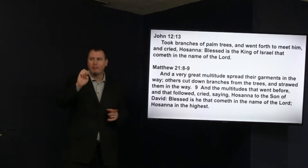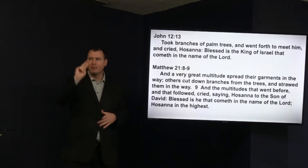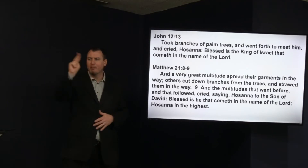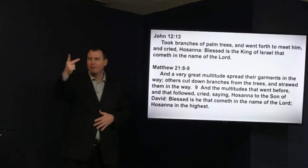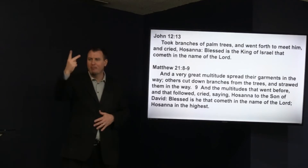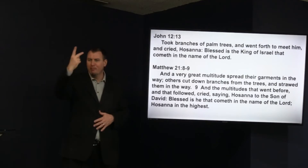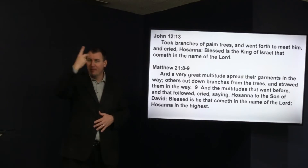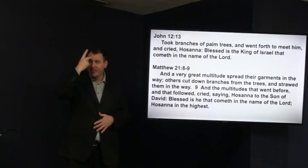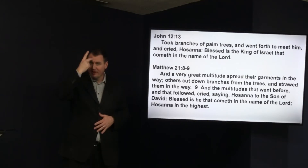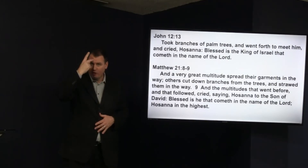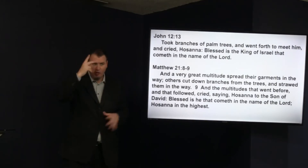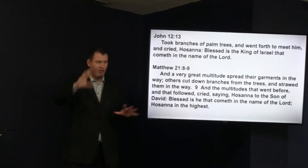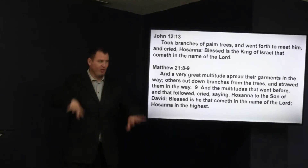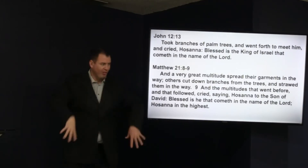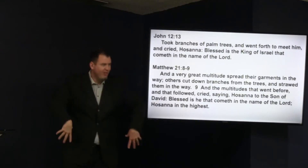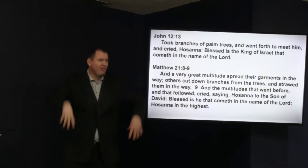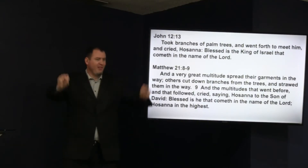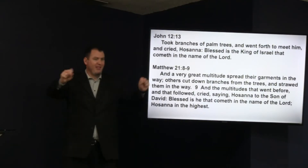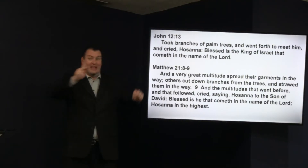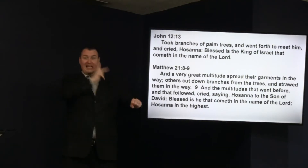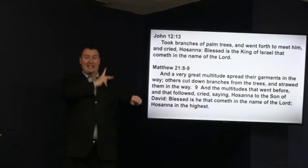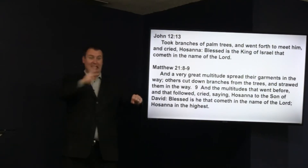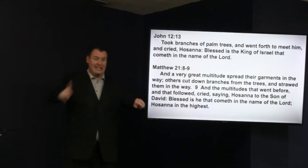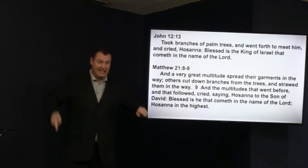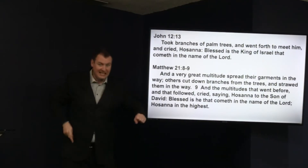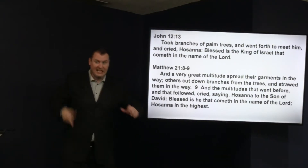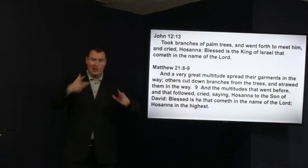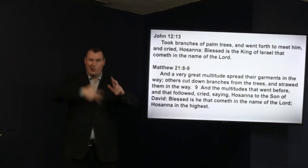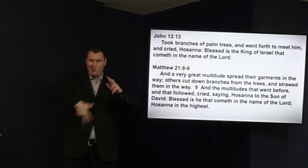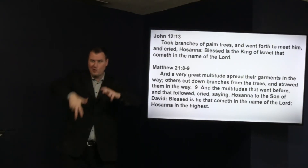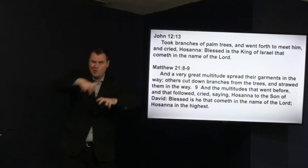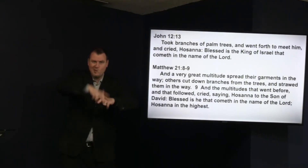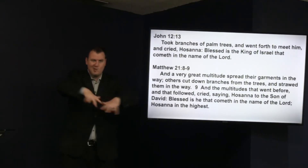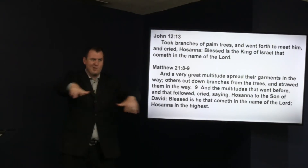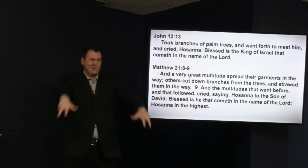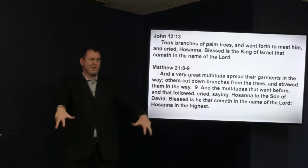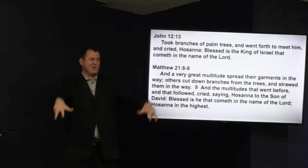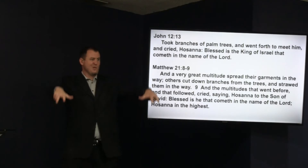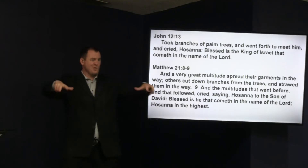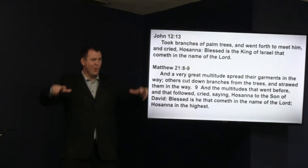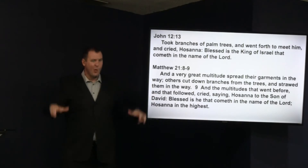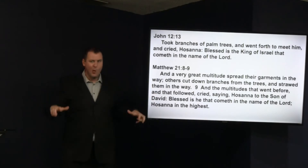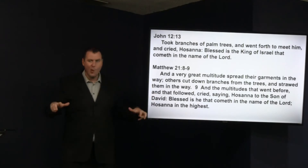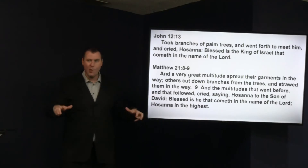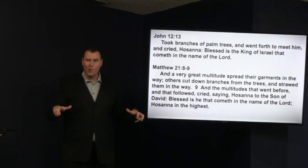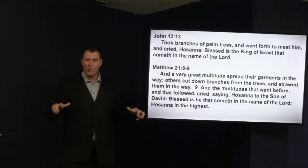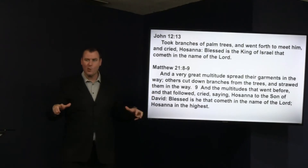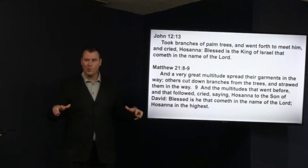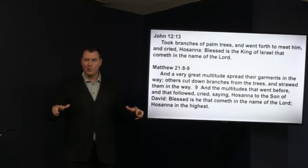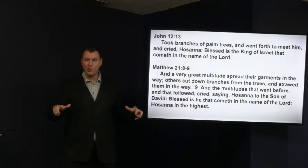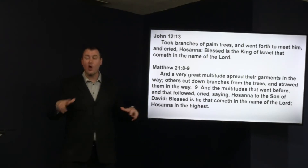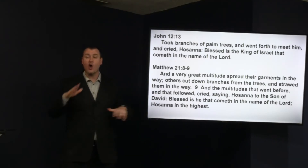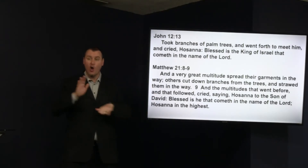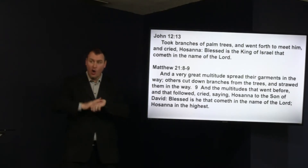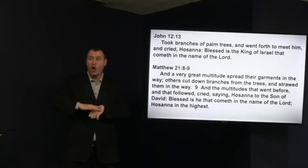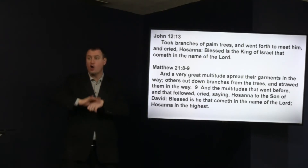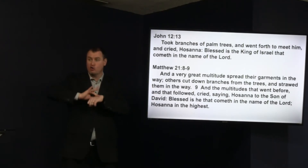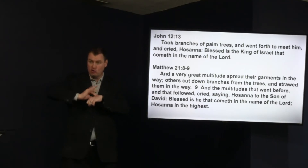Messiah would be a political king who would come up and sit on the throne